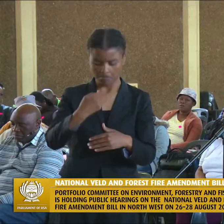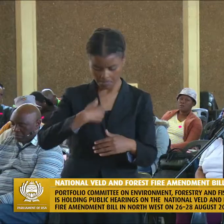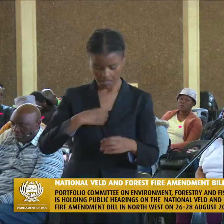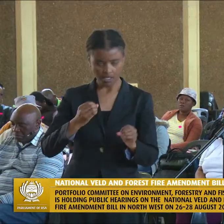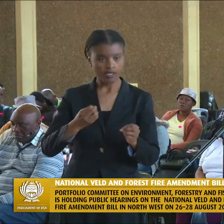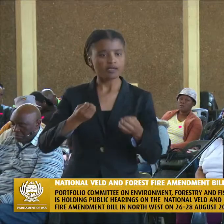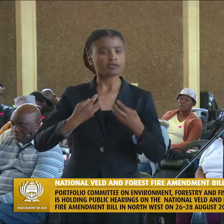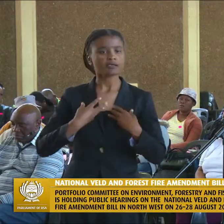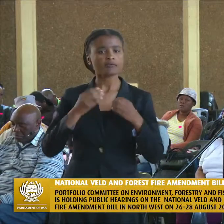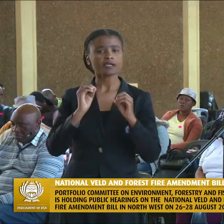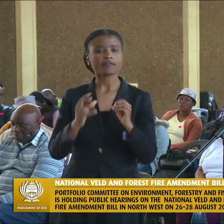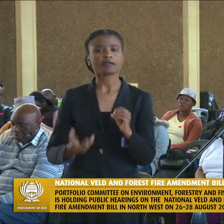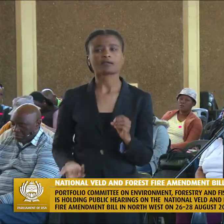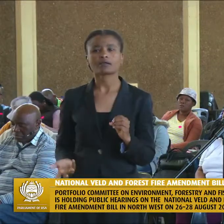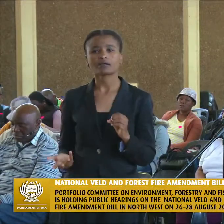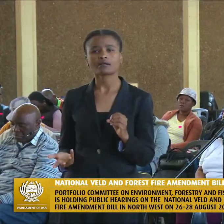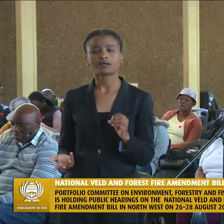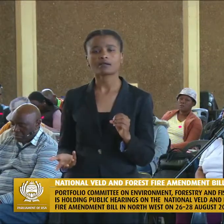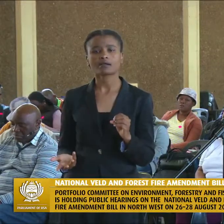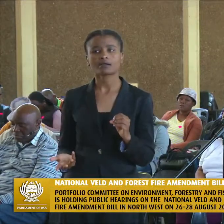but most of the time